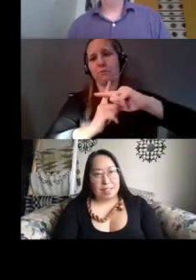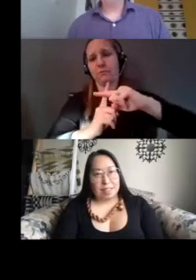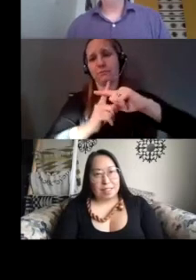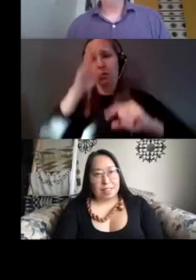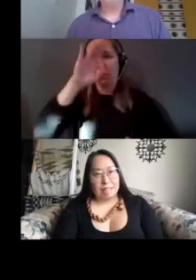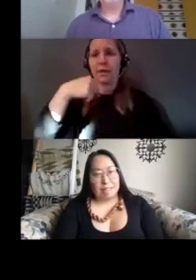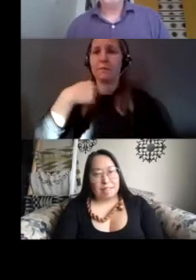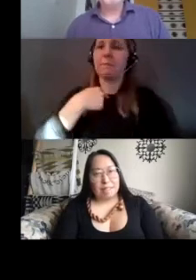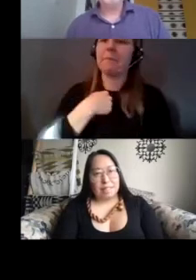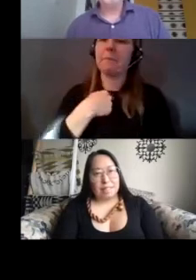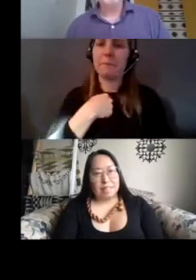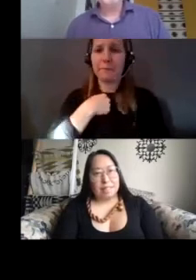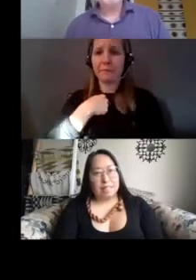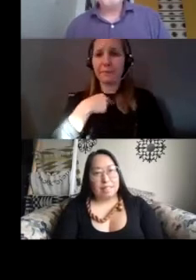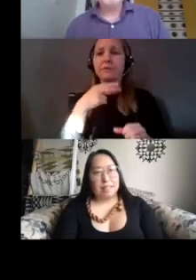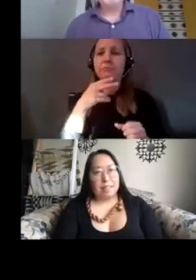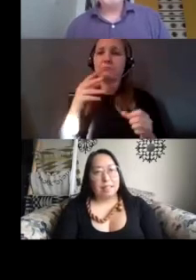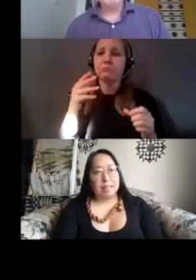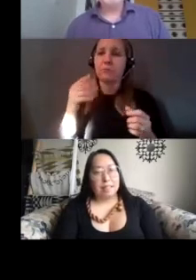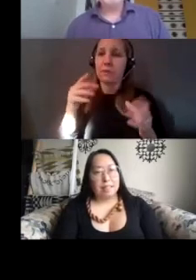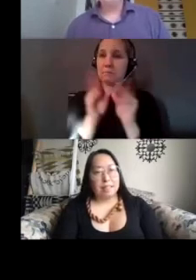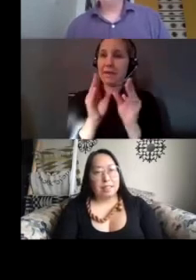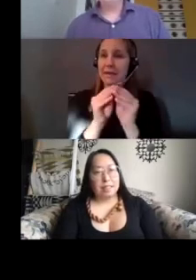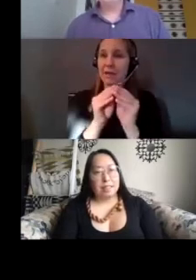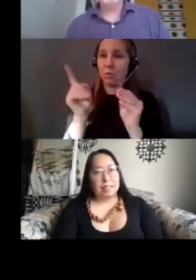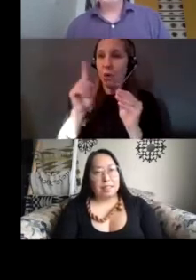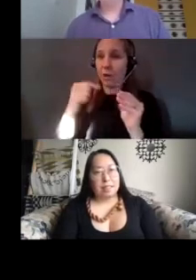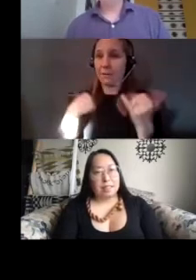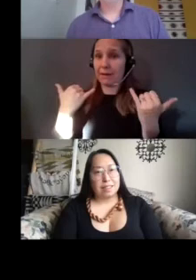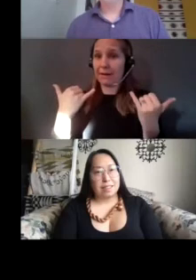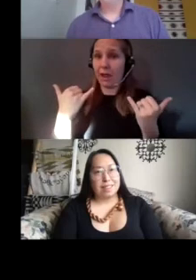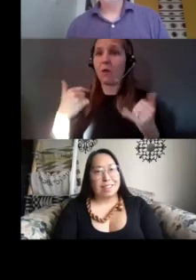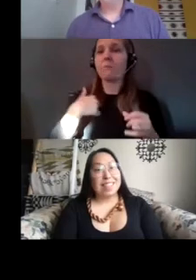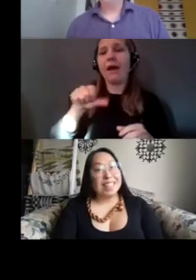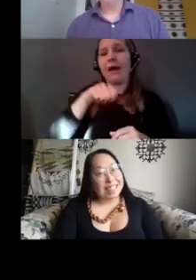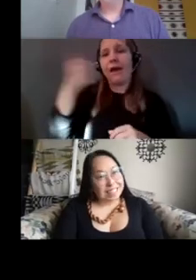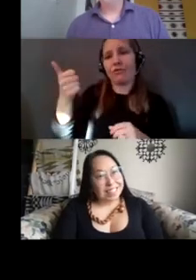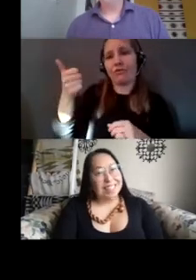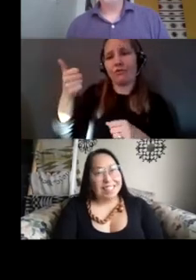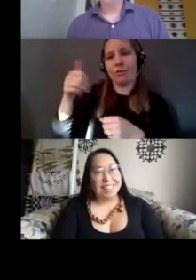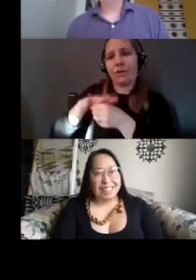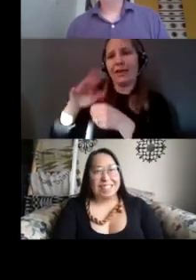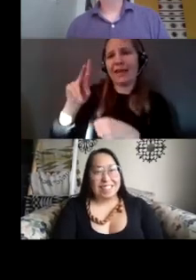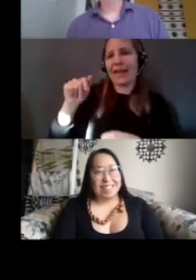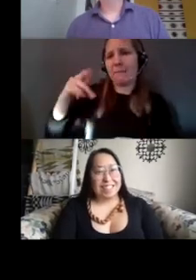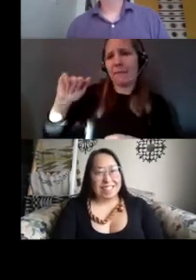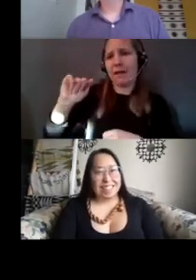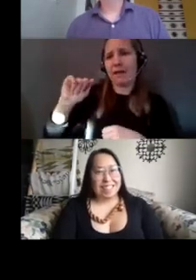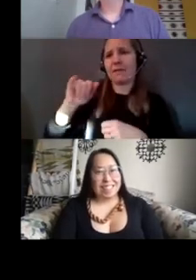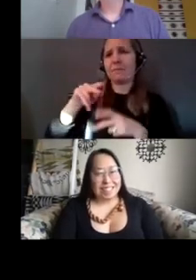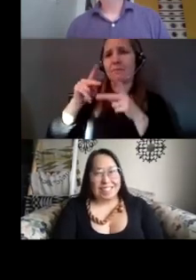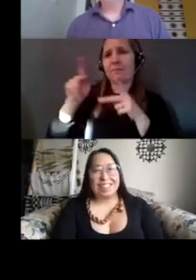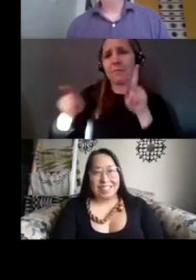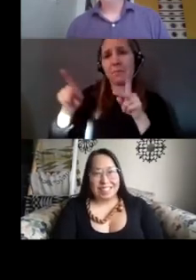I personally am joining this meeting from the territories of the Kakai people in the place that's known as New